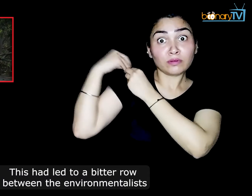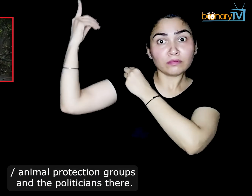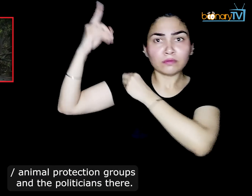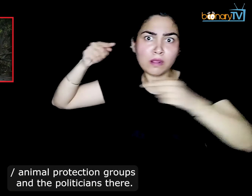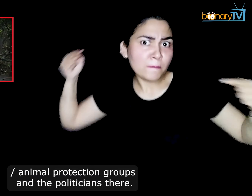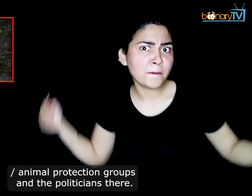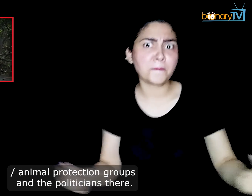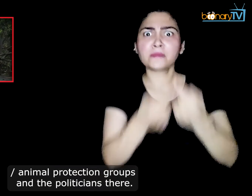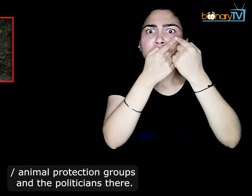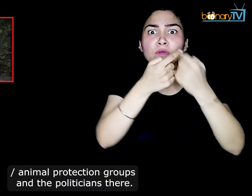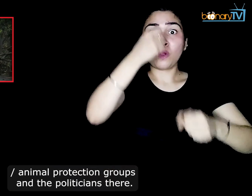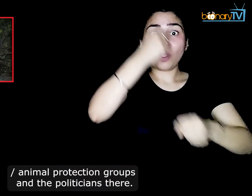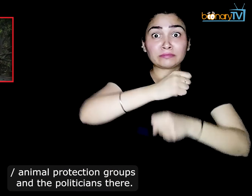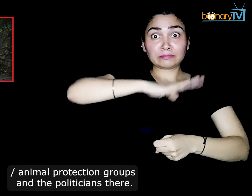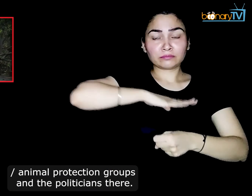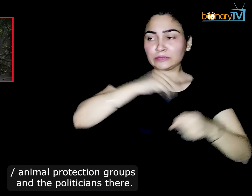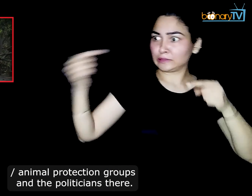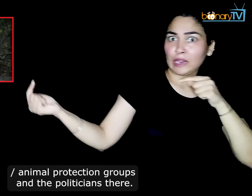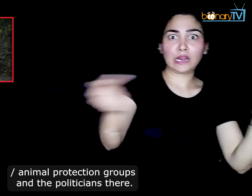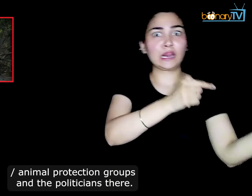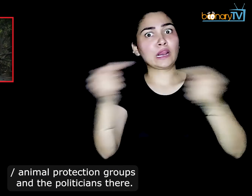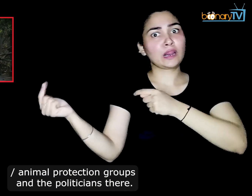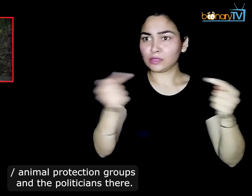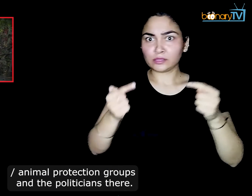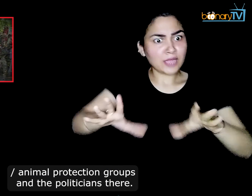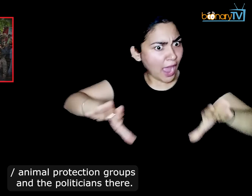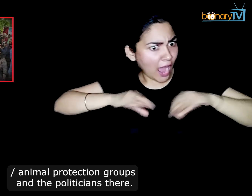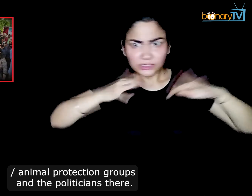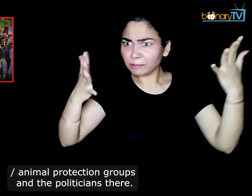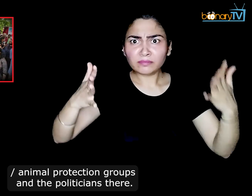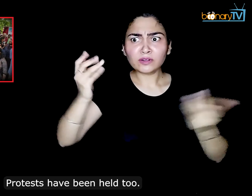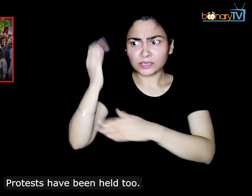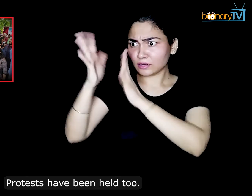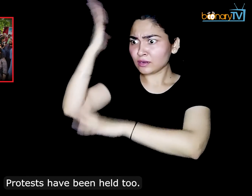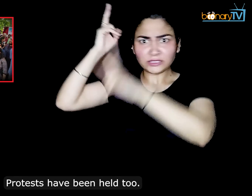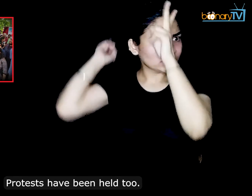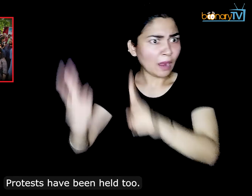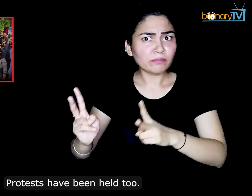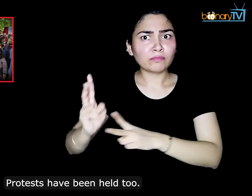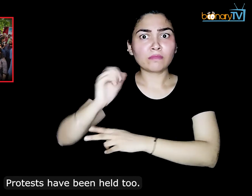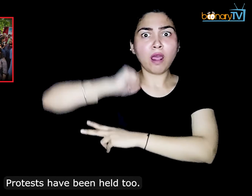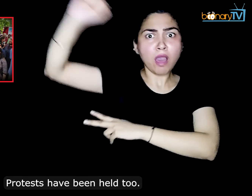animal protection groups and the politicians there. Protests have been held too.